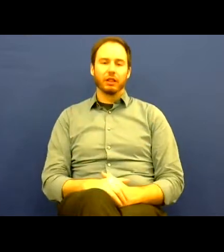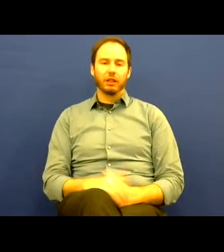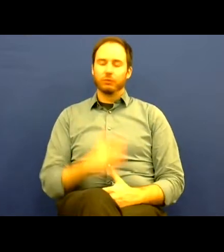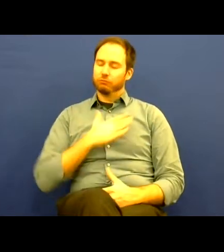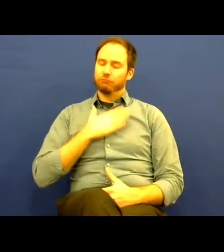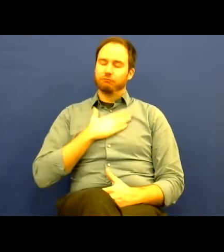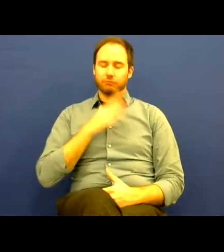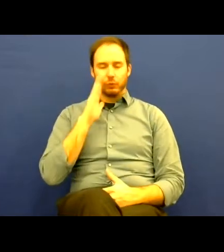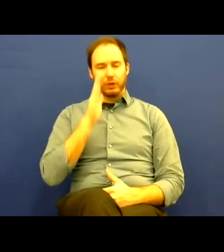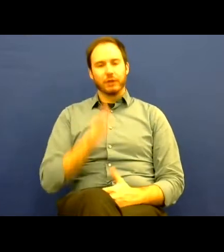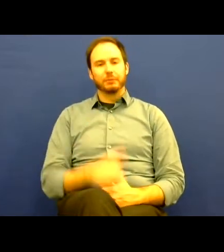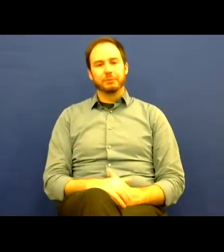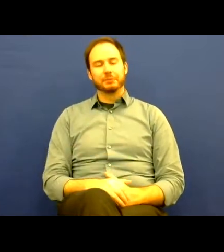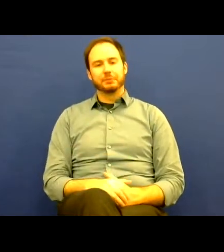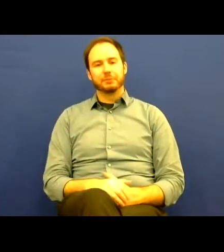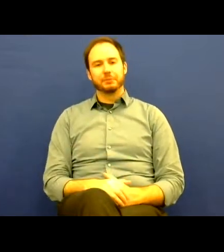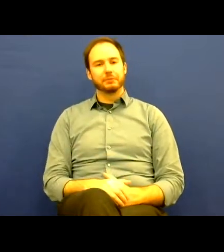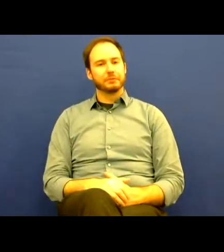appreciated.